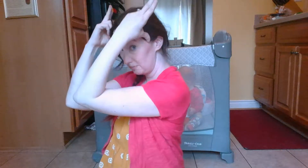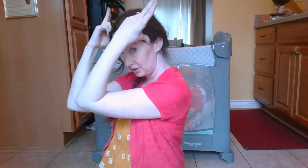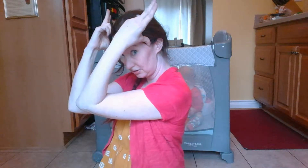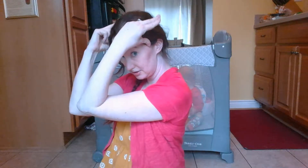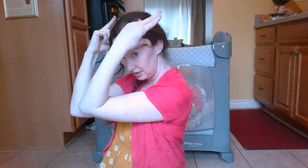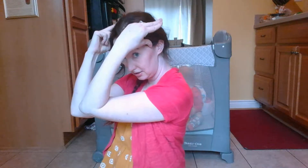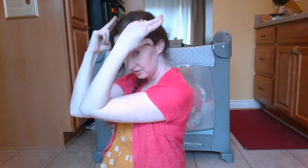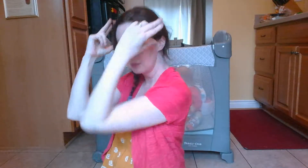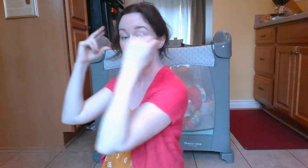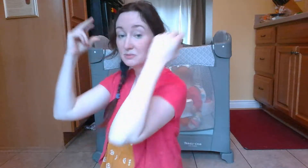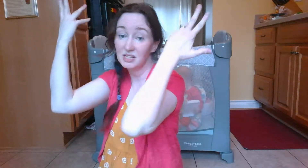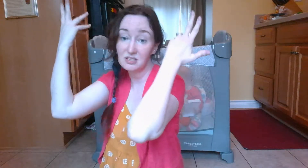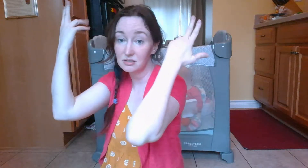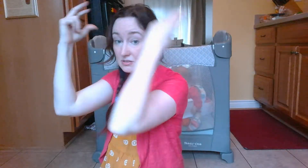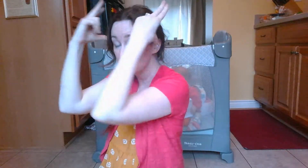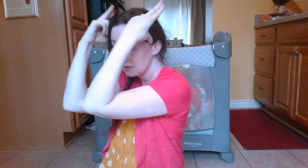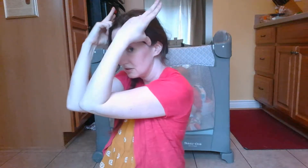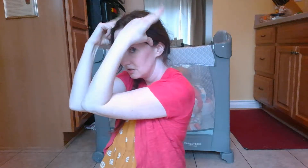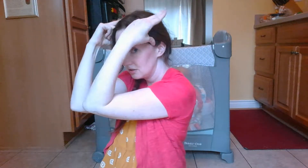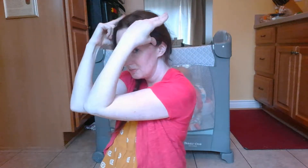bunny looks like. Just make the ears go